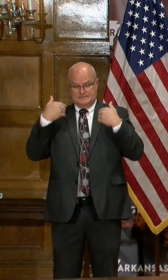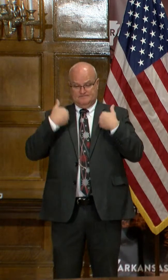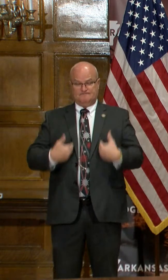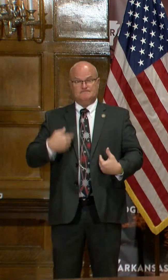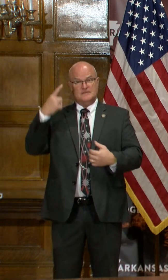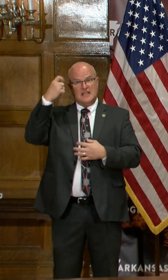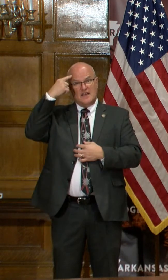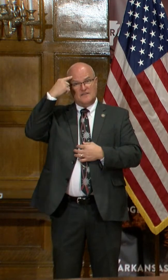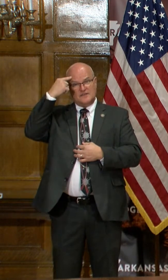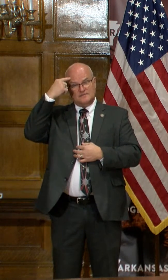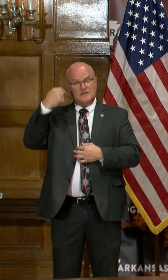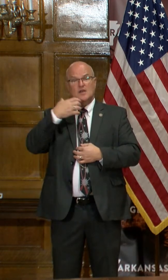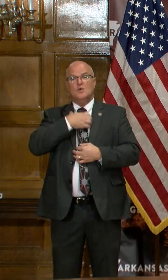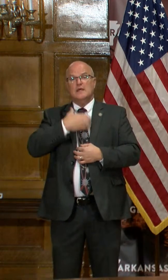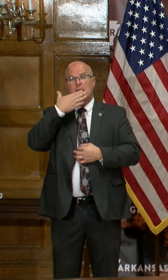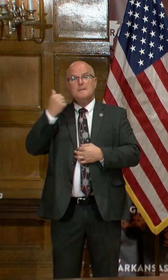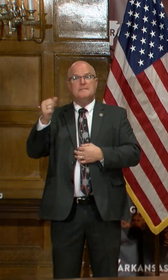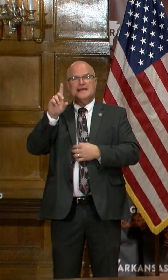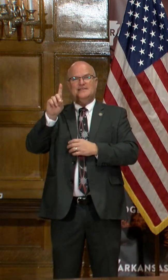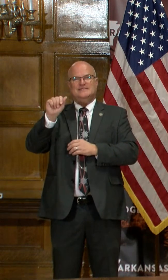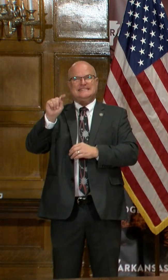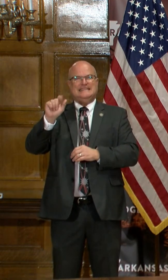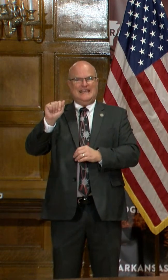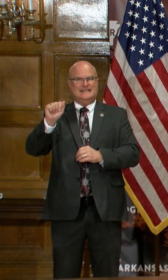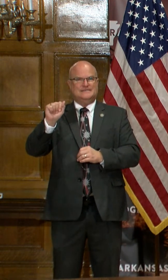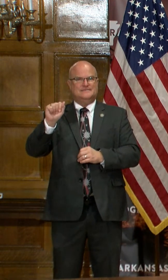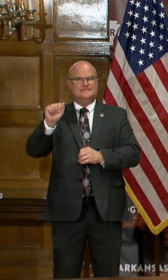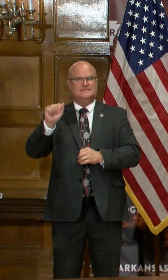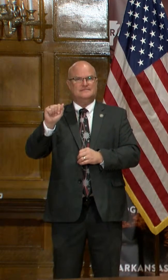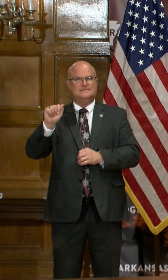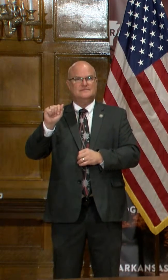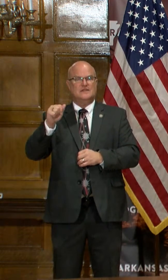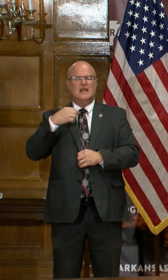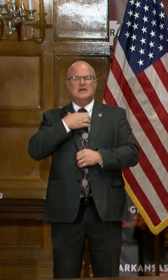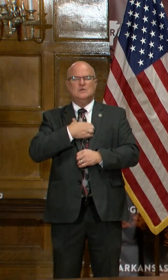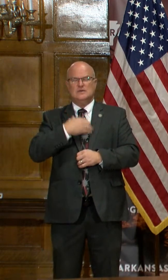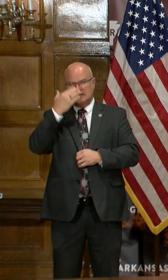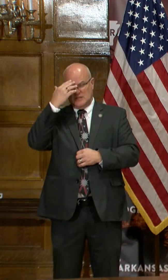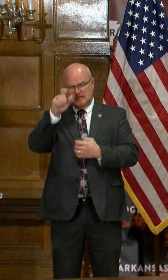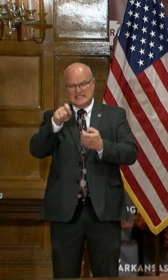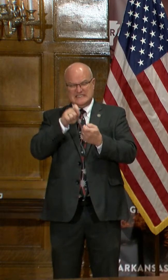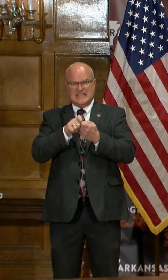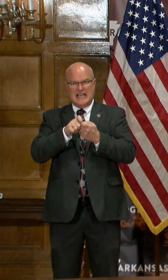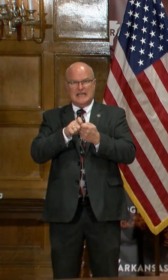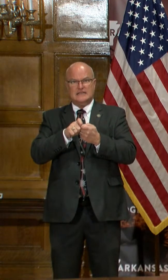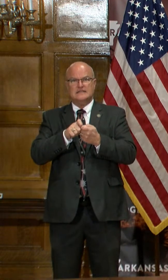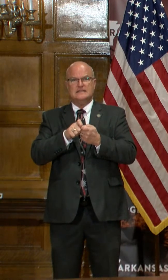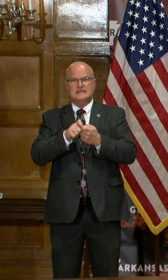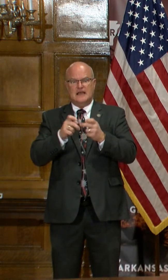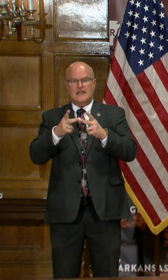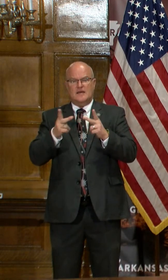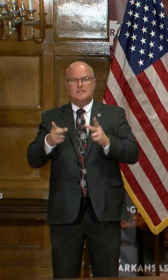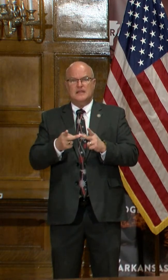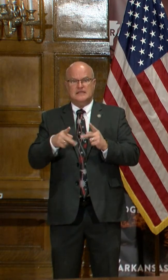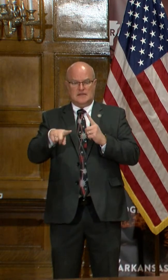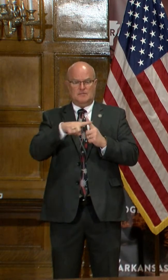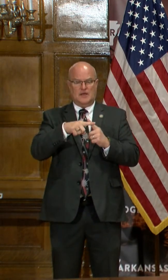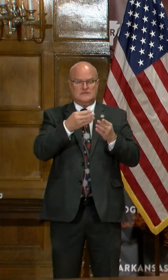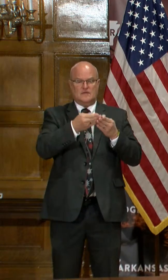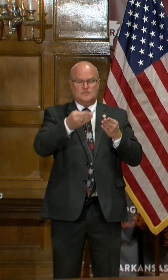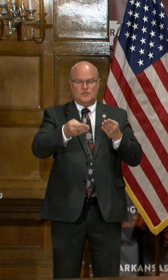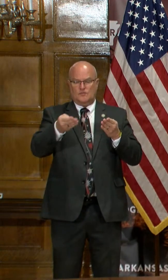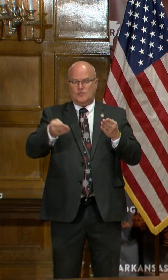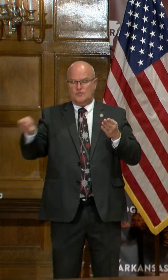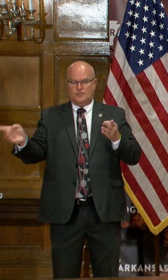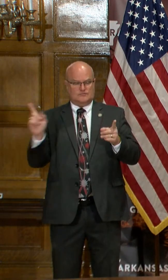always wish I had better data. I wish I knew exactly the source of every positive case, so I